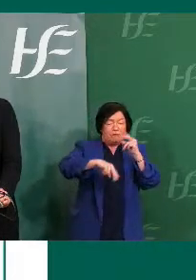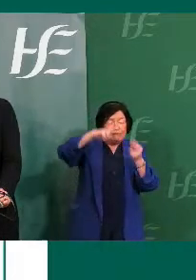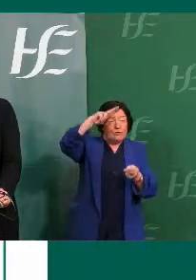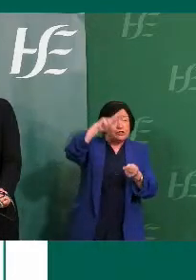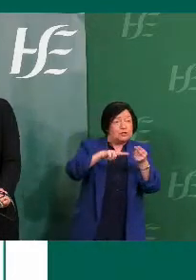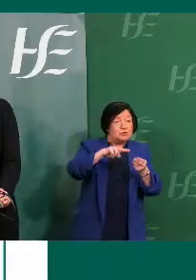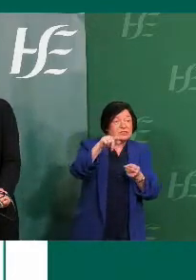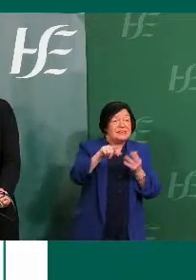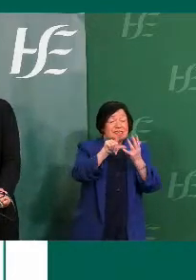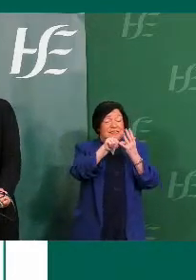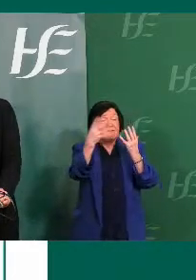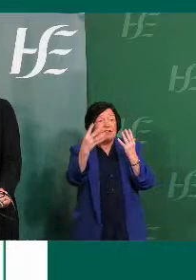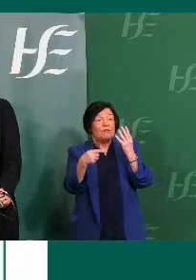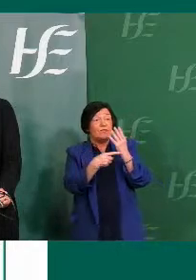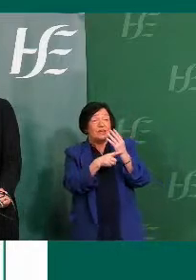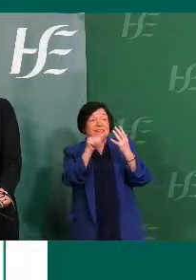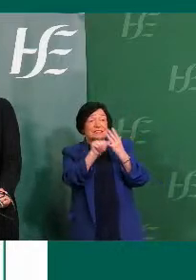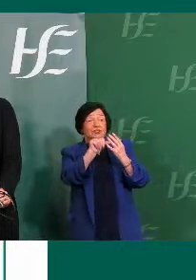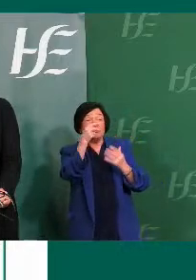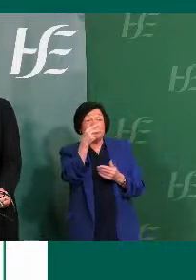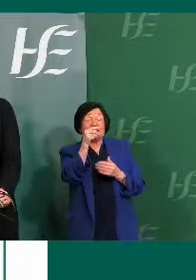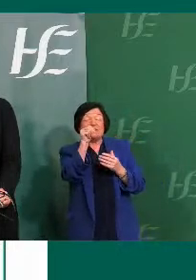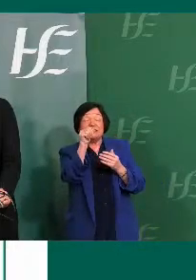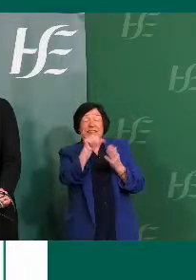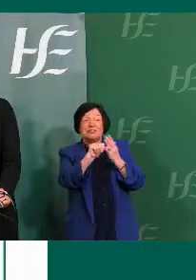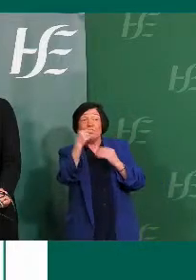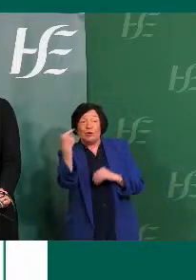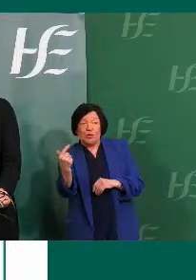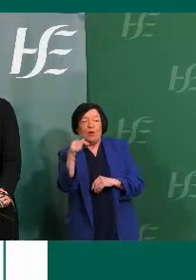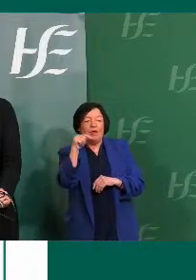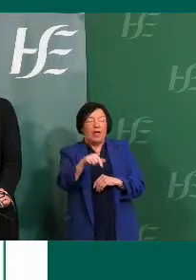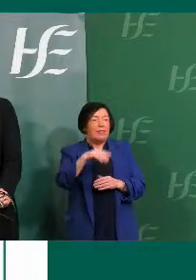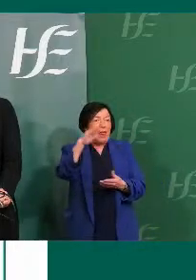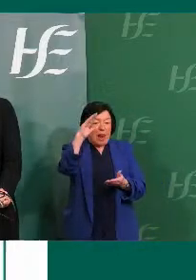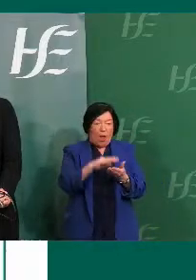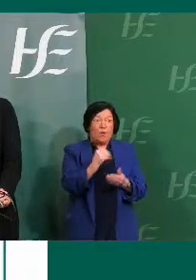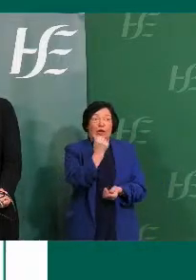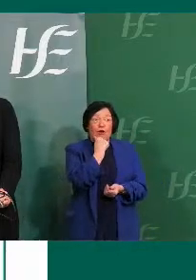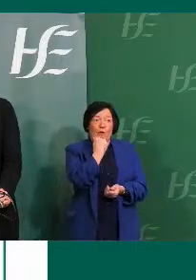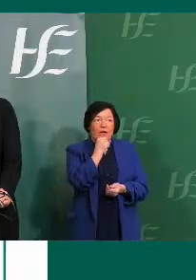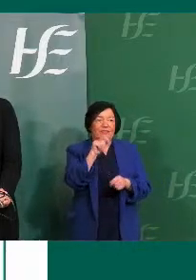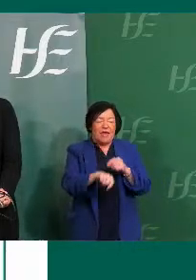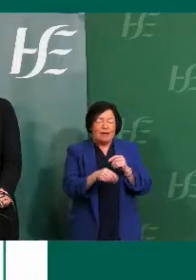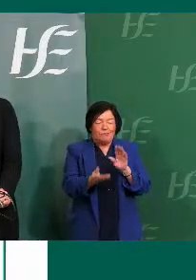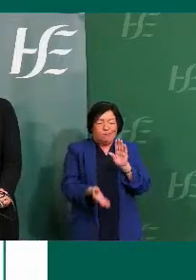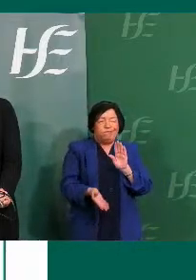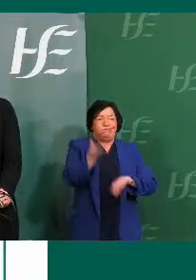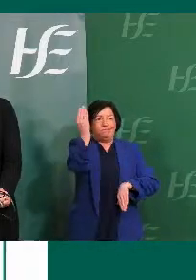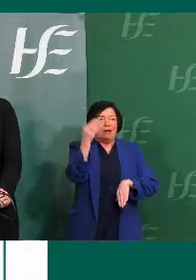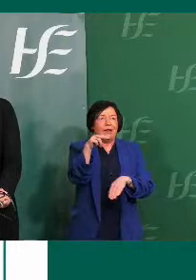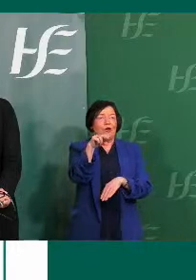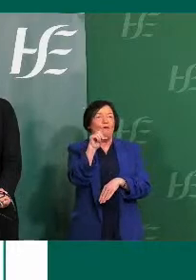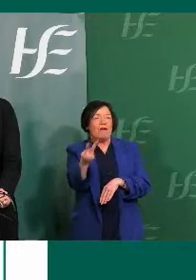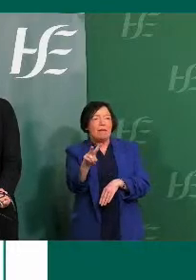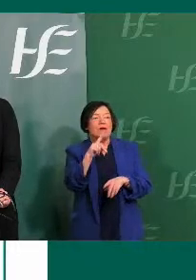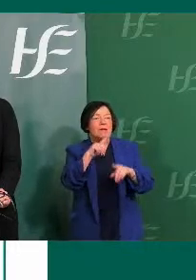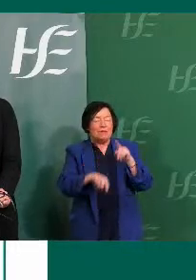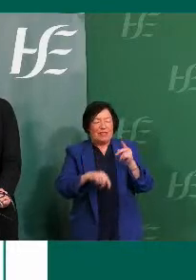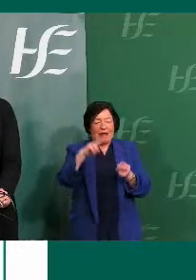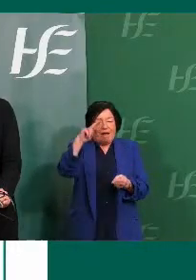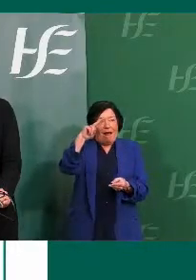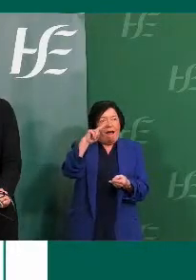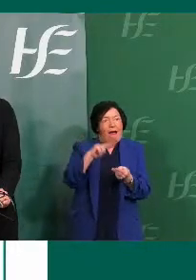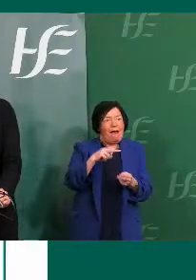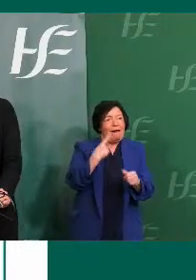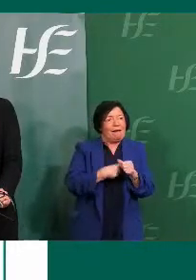to 74,662, which was the lowest point it had been at all year, rose again in November, but had turned again in